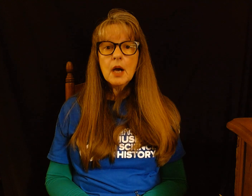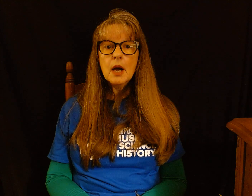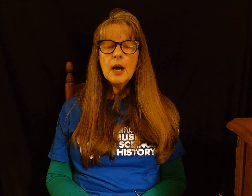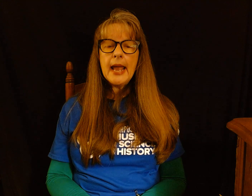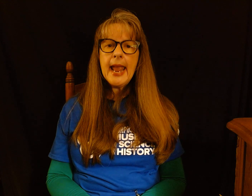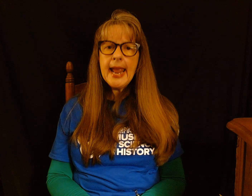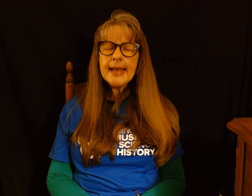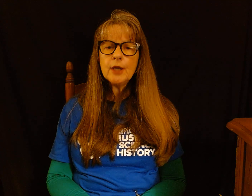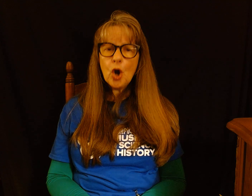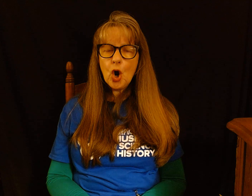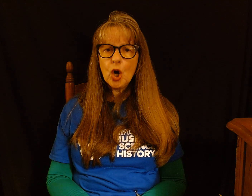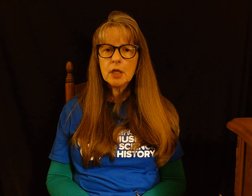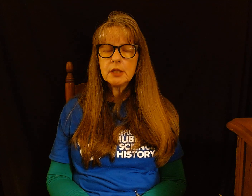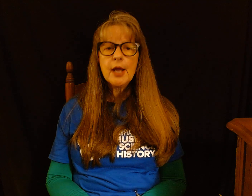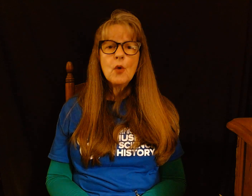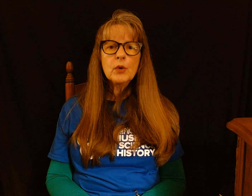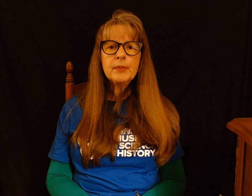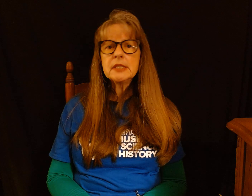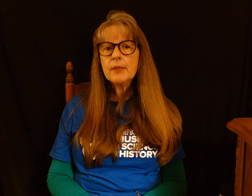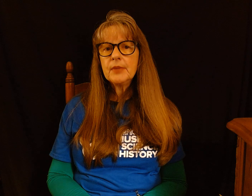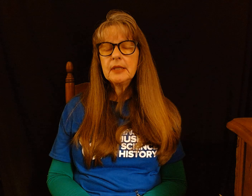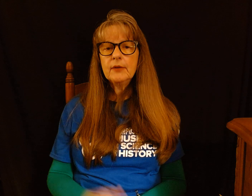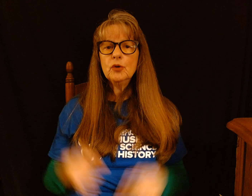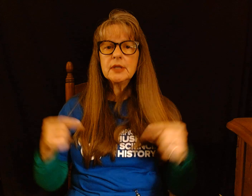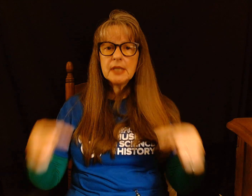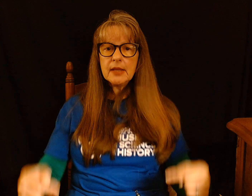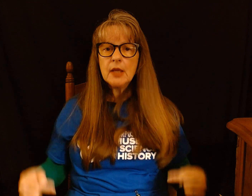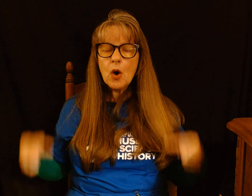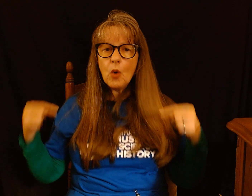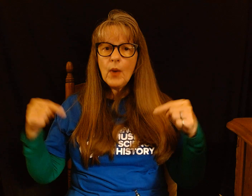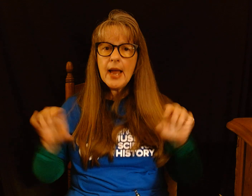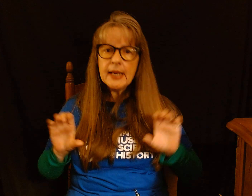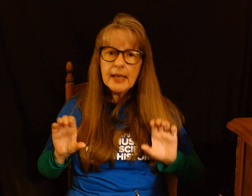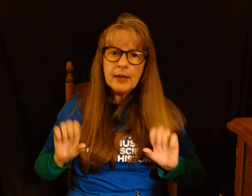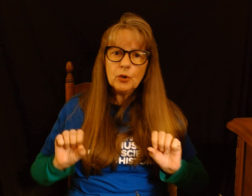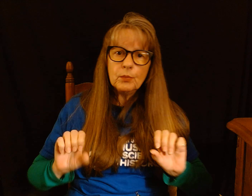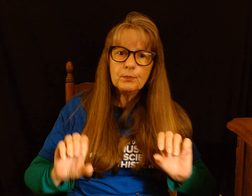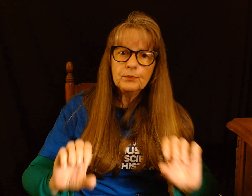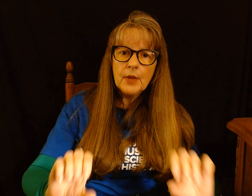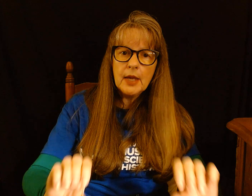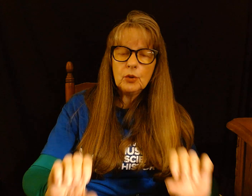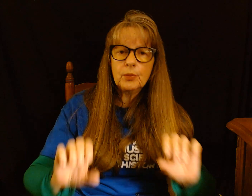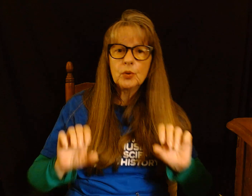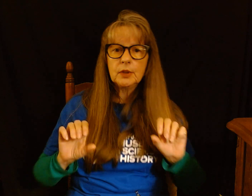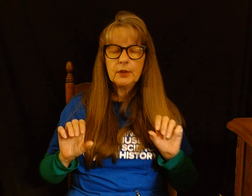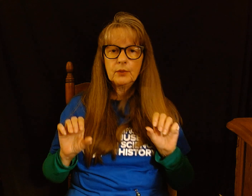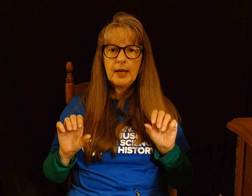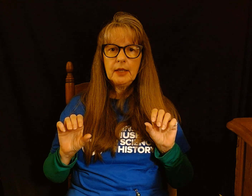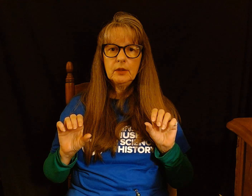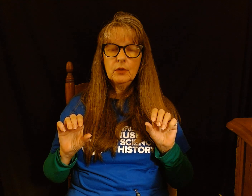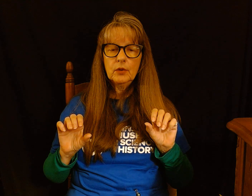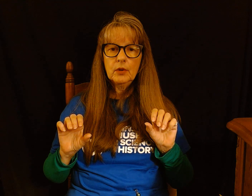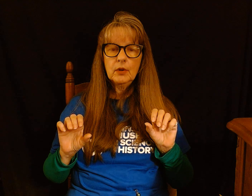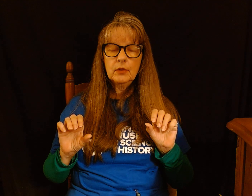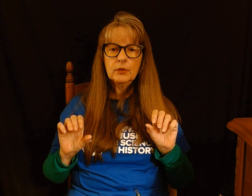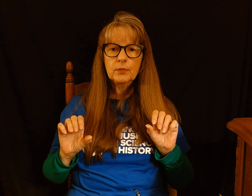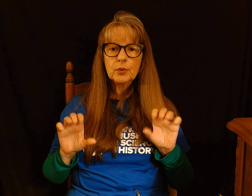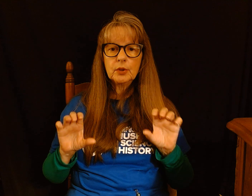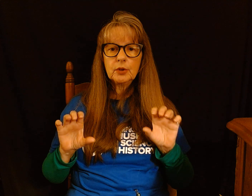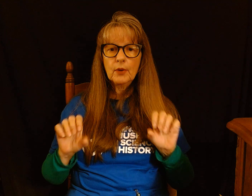A hand cart would be something that you could say a wagon, and you pull it, right? You pull it, you're grabbing